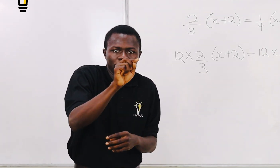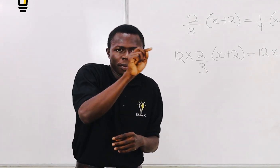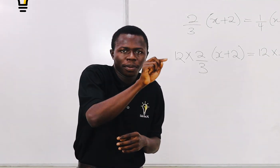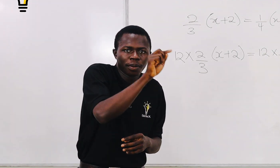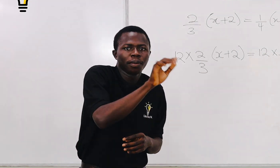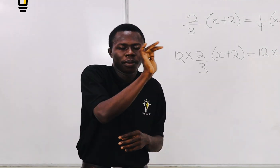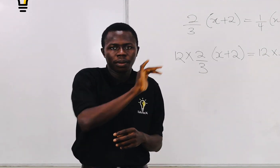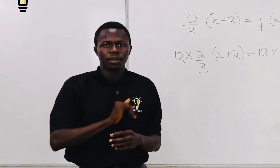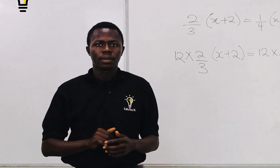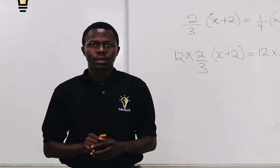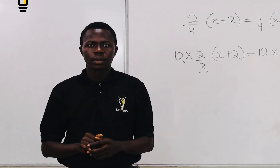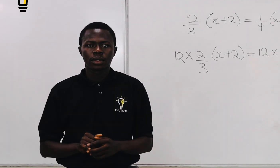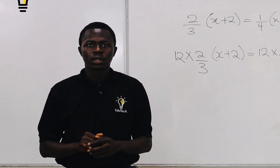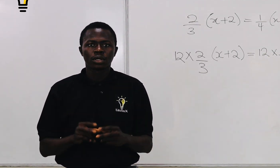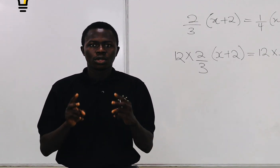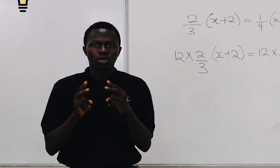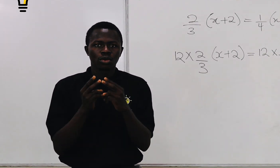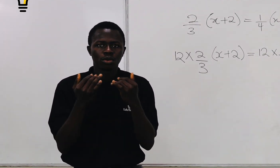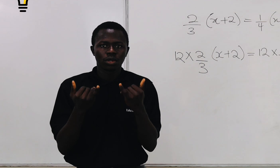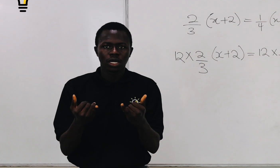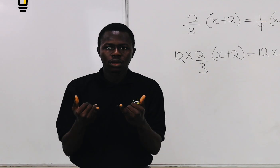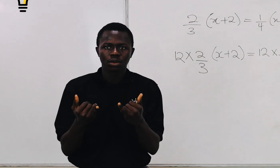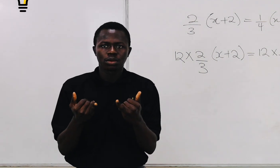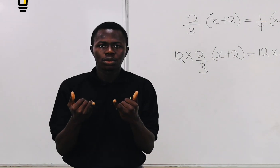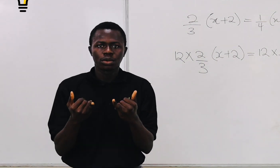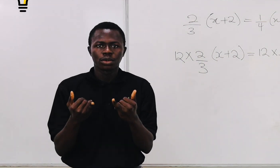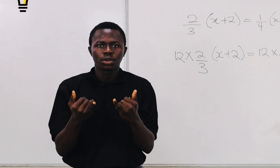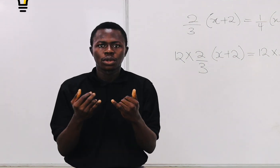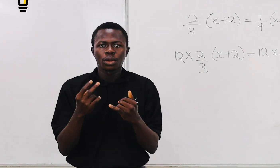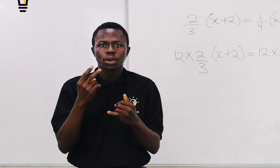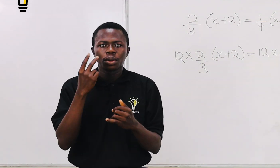each term in the expression. So